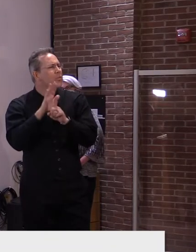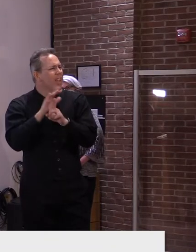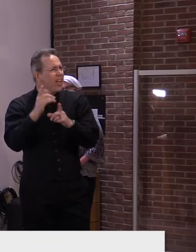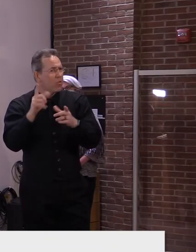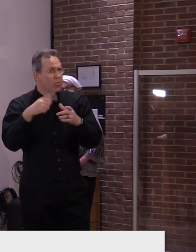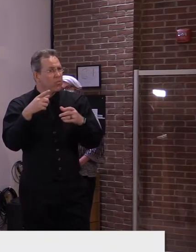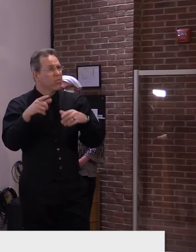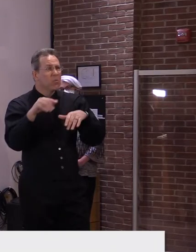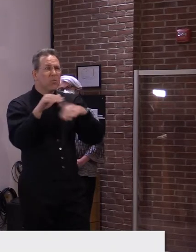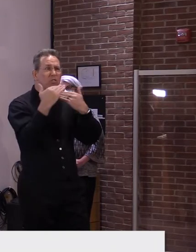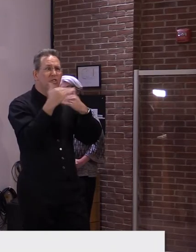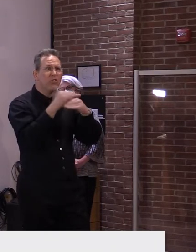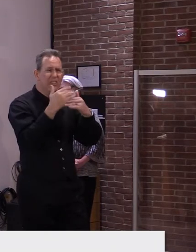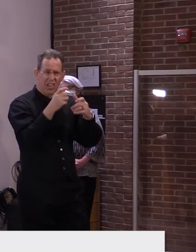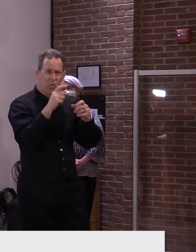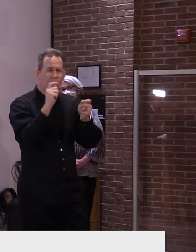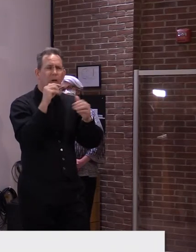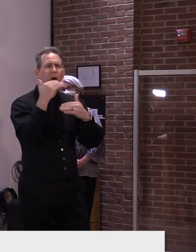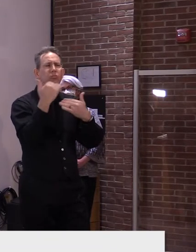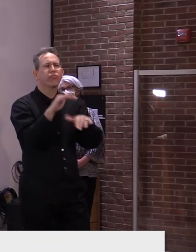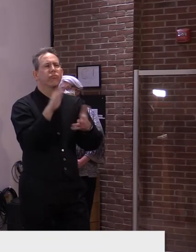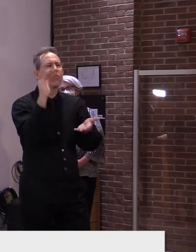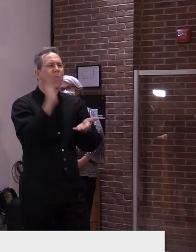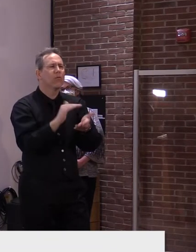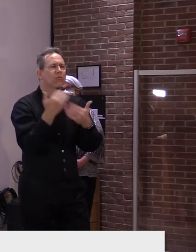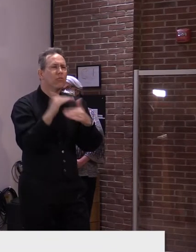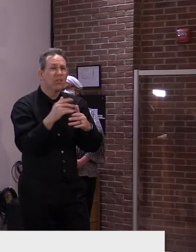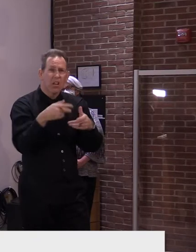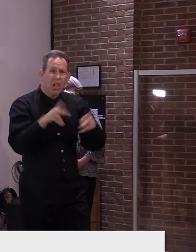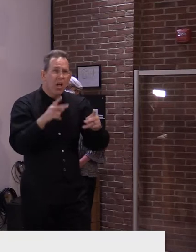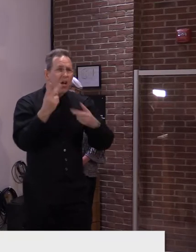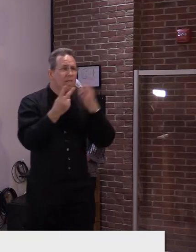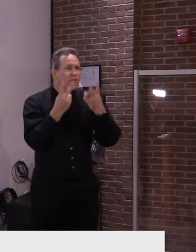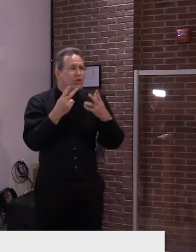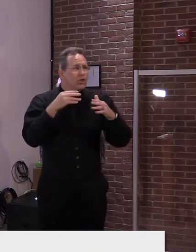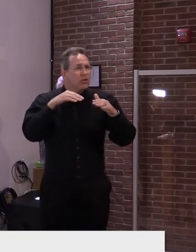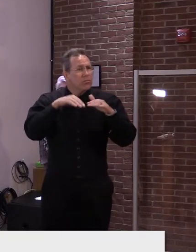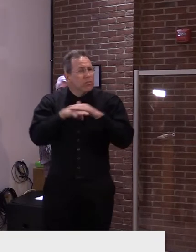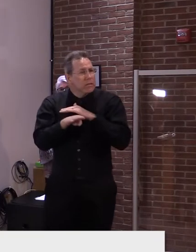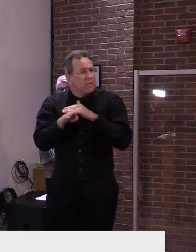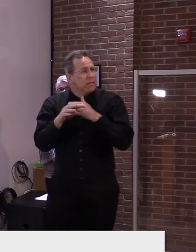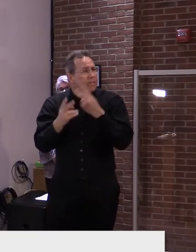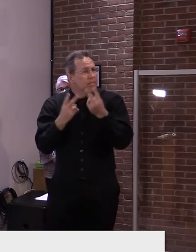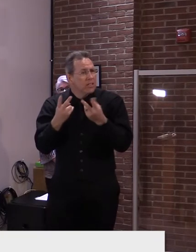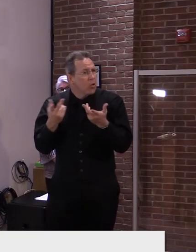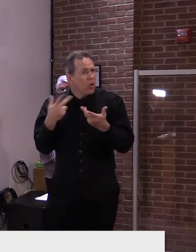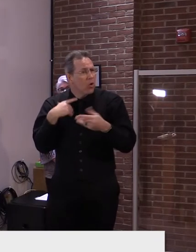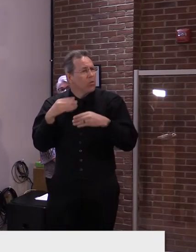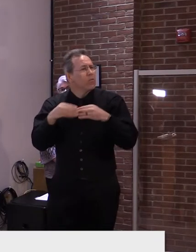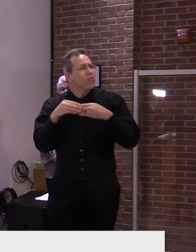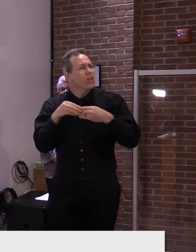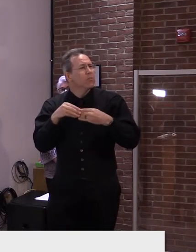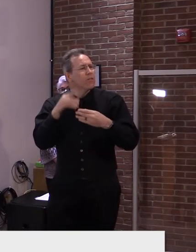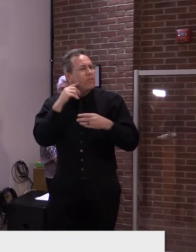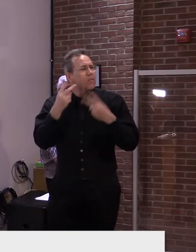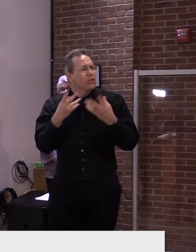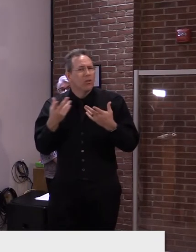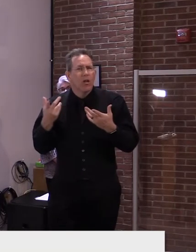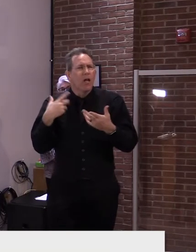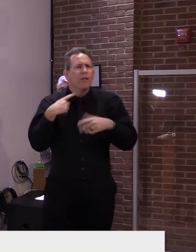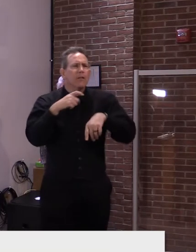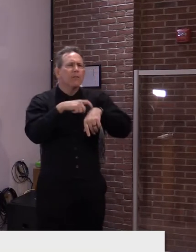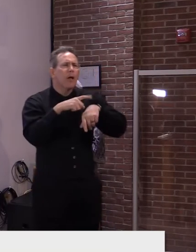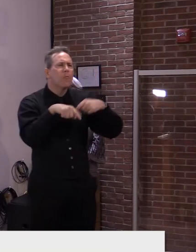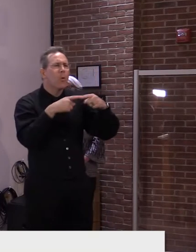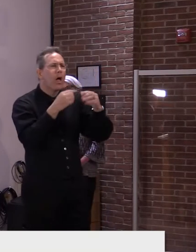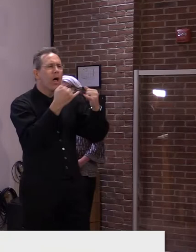visitation restrictions getting relaxed. But do you have a timeline for when things might be returning to more of a